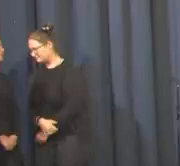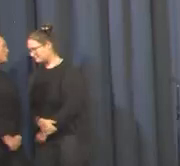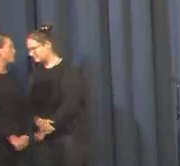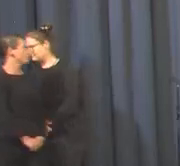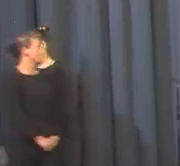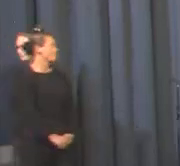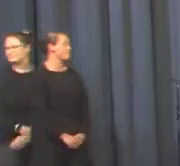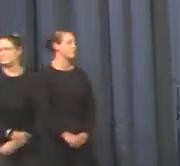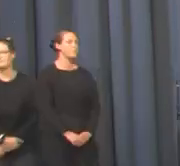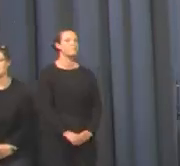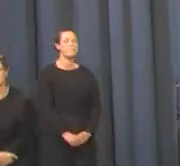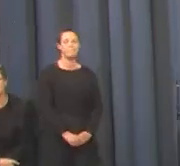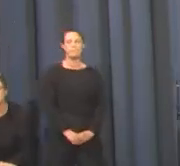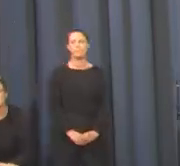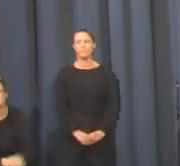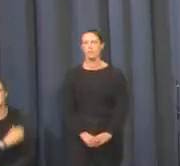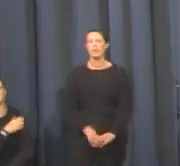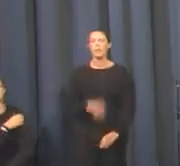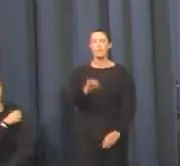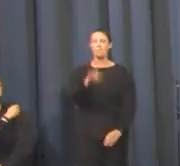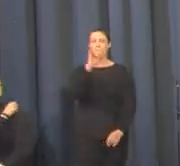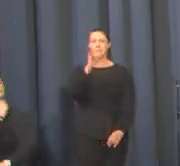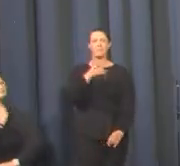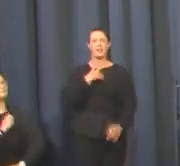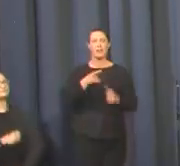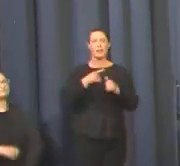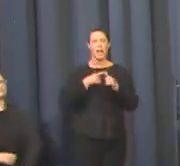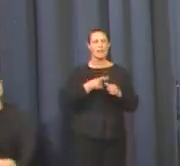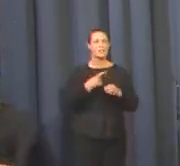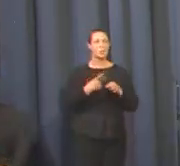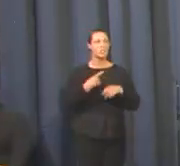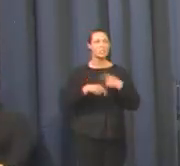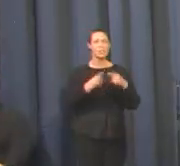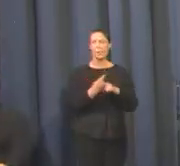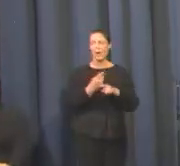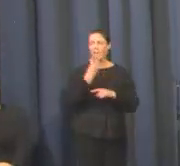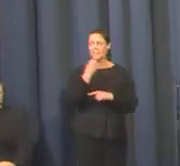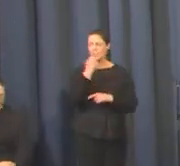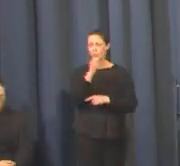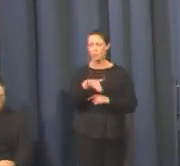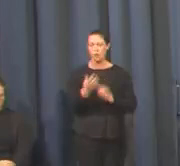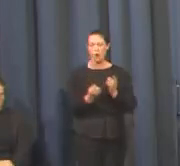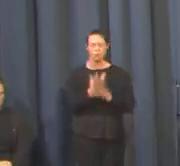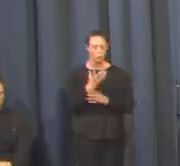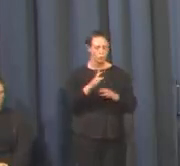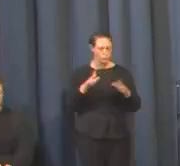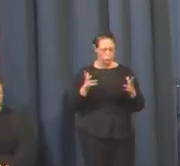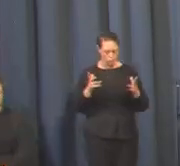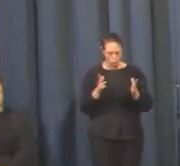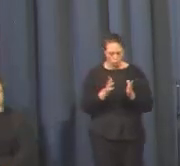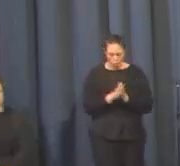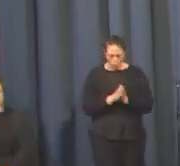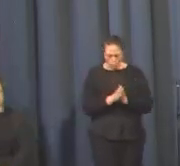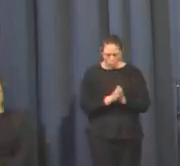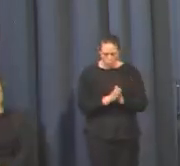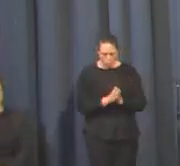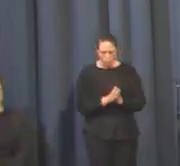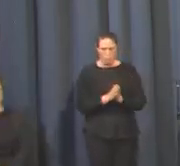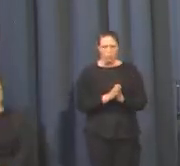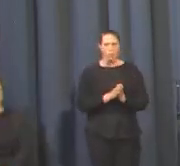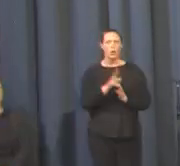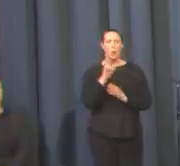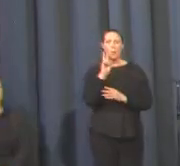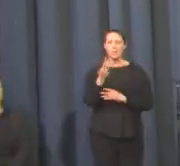Yes, so I'm happy to field a few on homegrown veggies. So, what we see with the lead in the